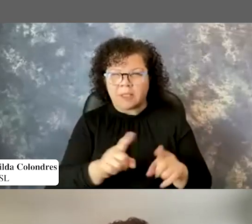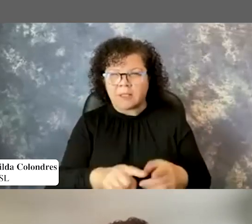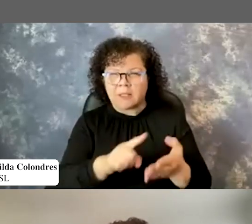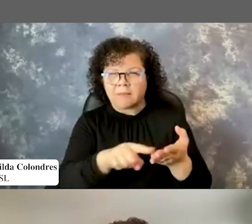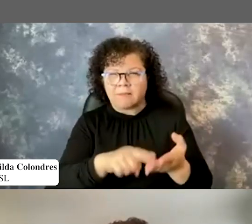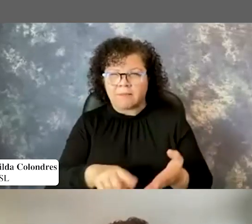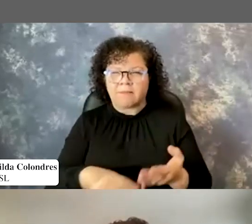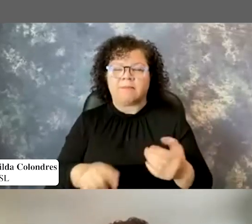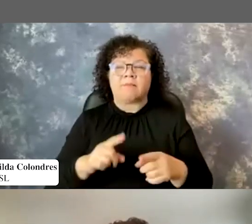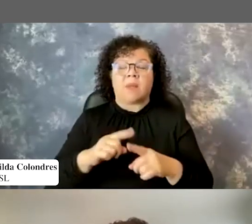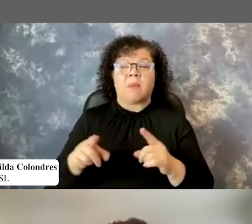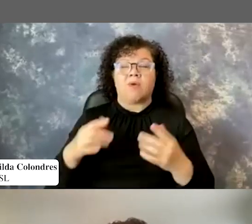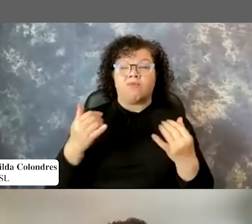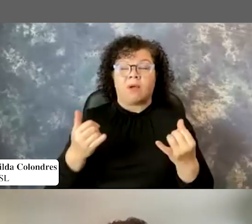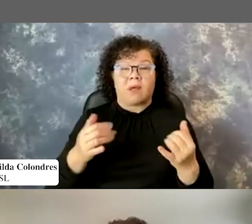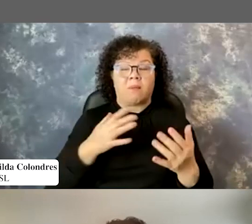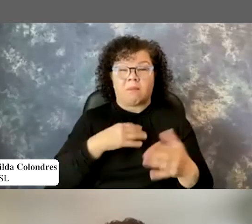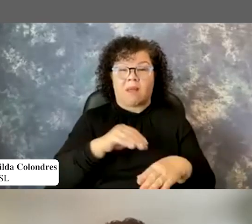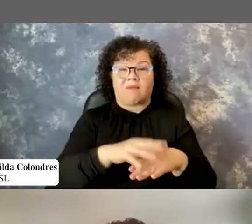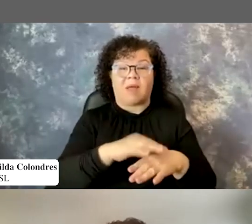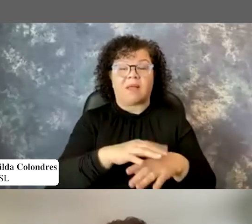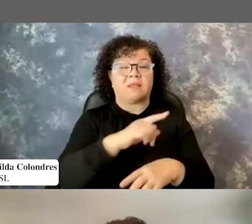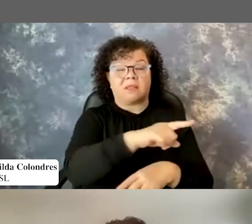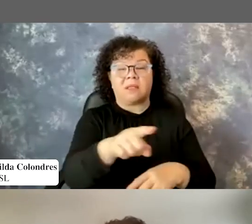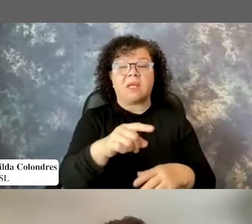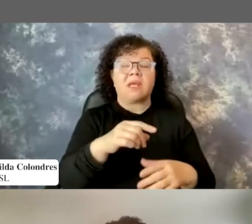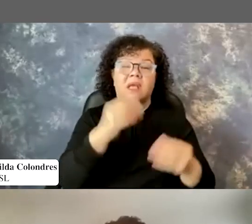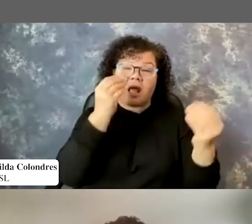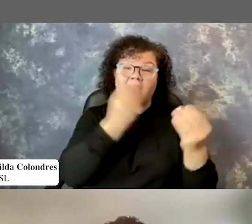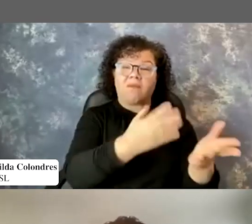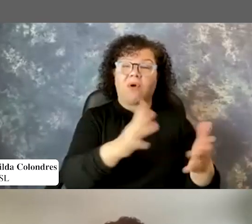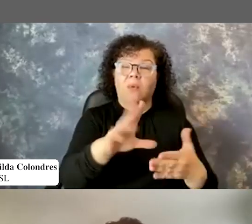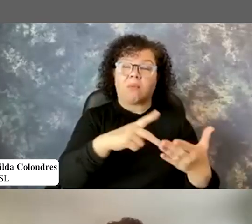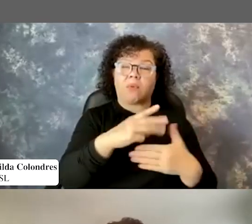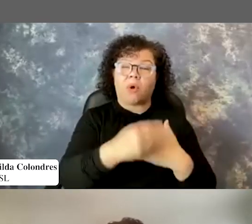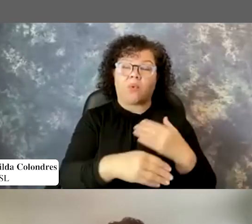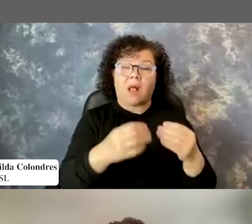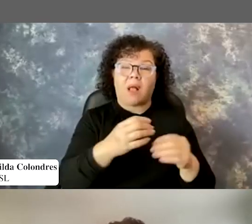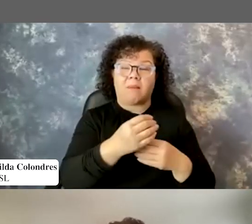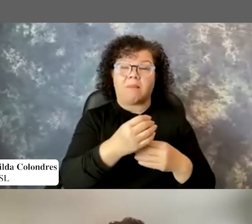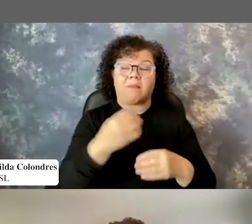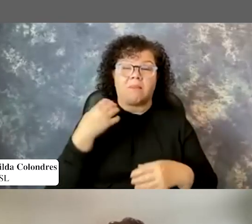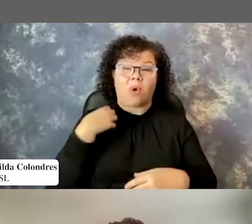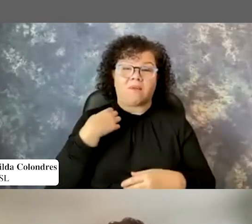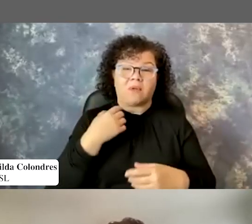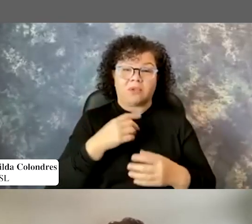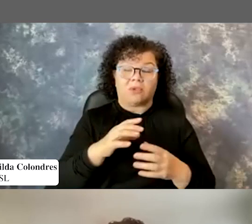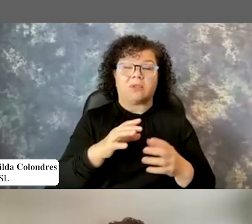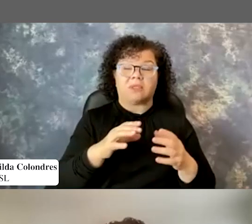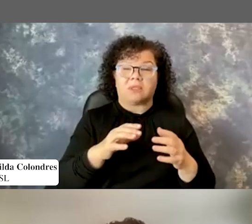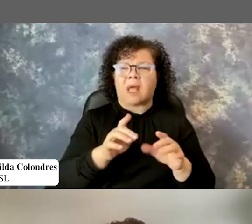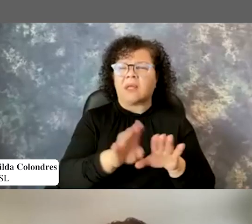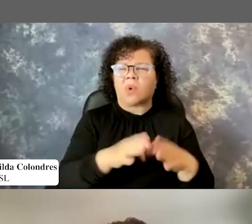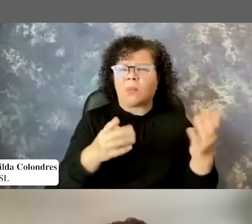grantee is to inform your program officer as openly as you feel